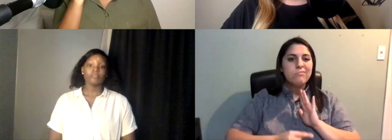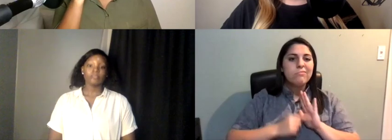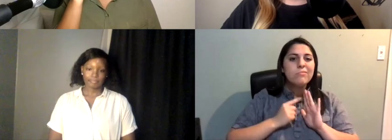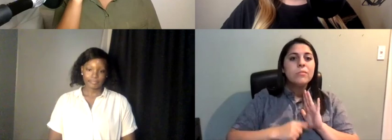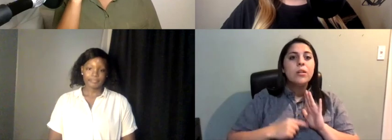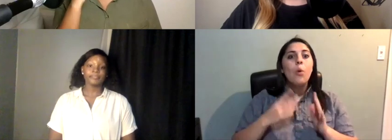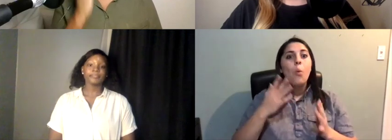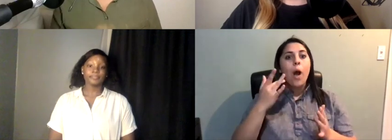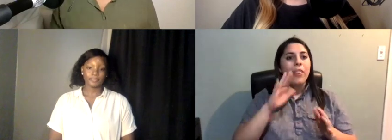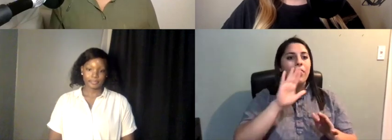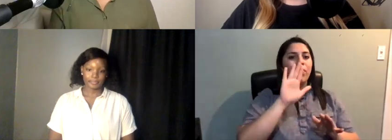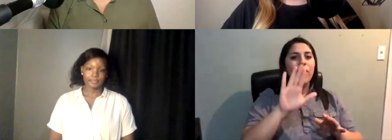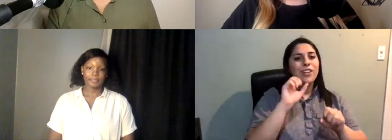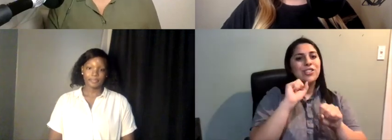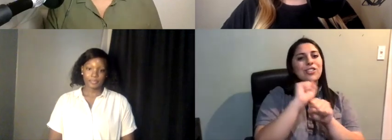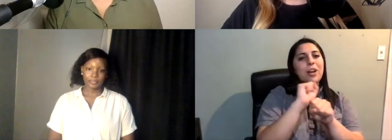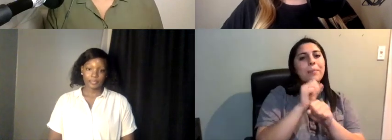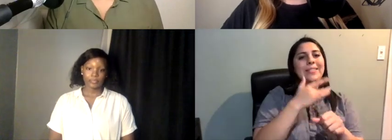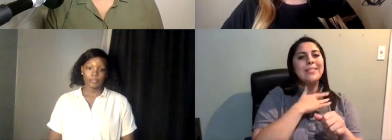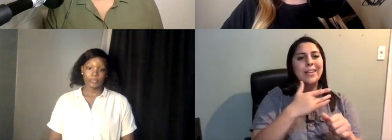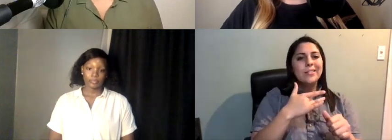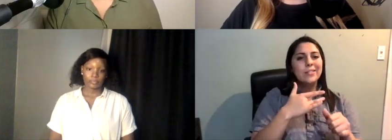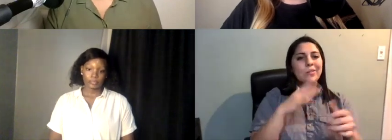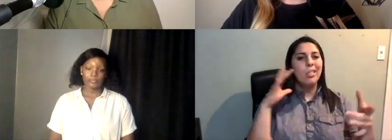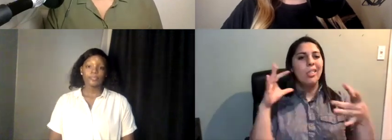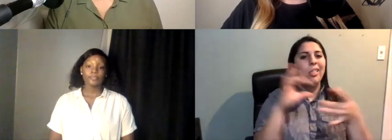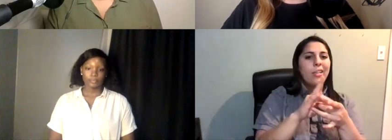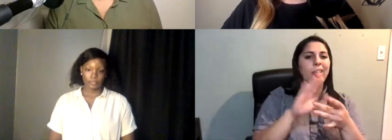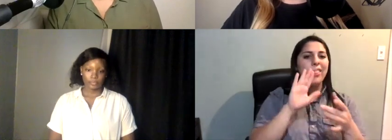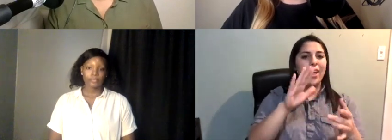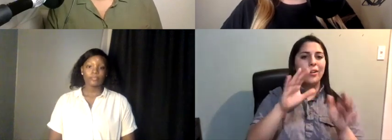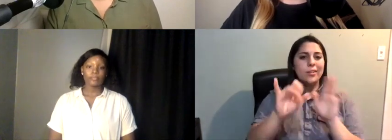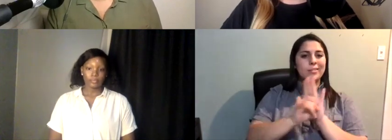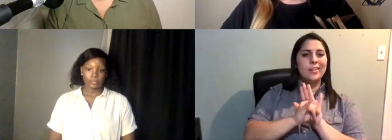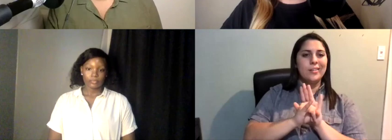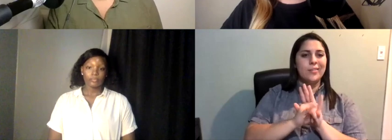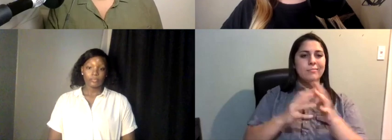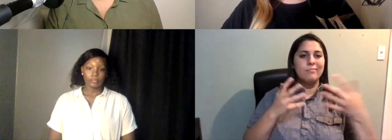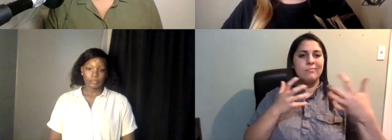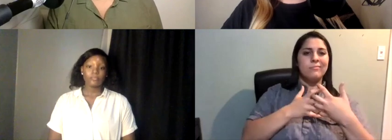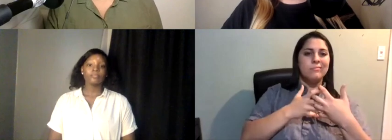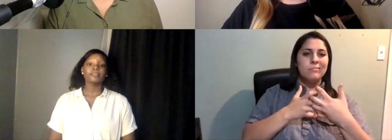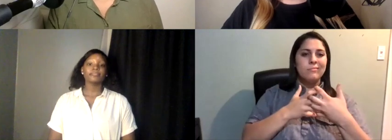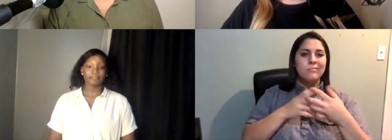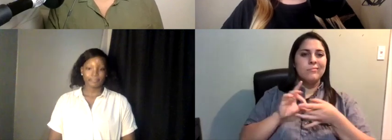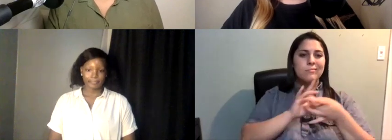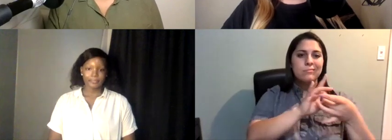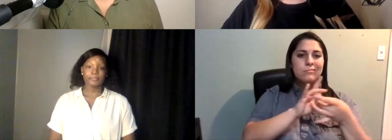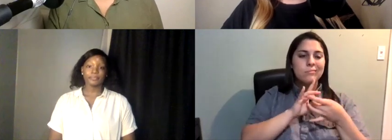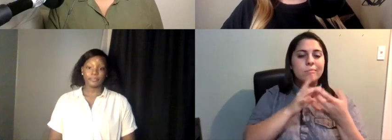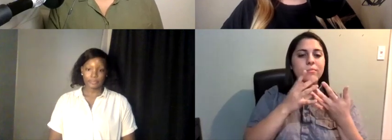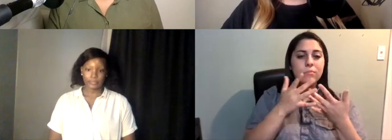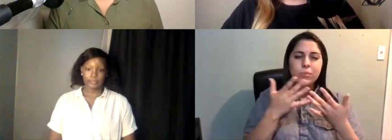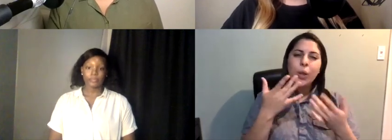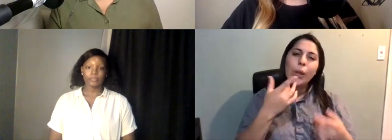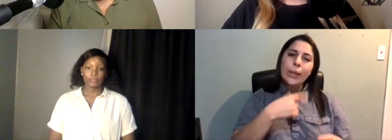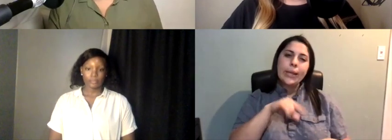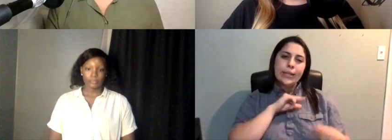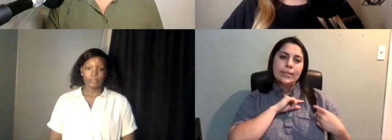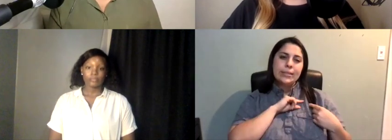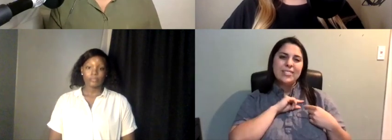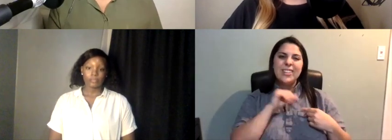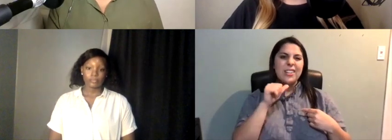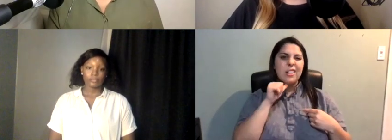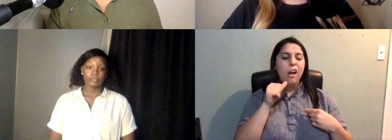identity and self-efficacy. So like we were talking about, right? Like the guilt isn't that you're leaving the company high and